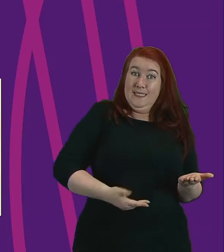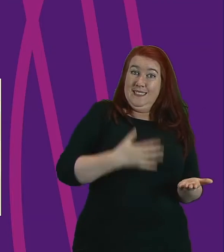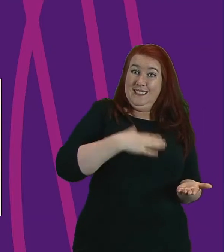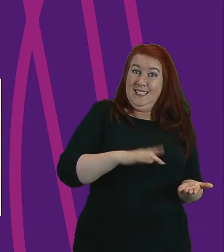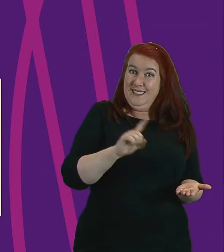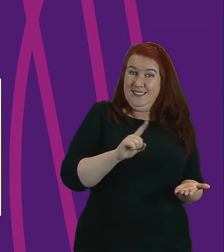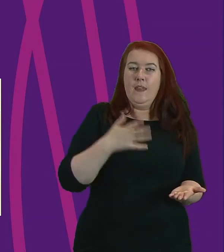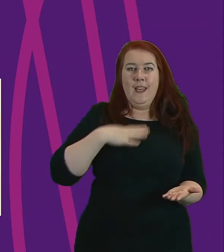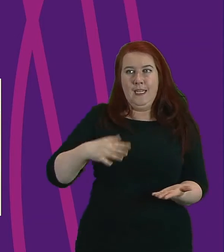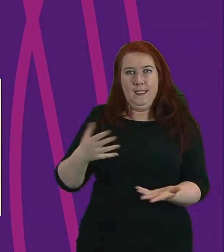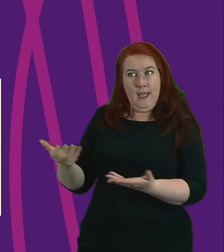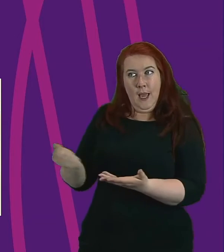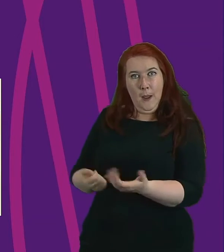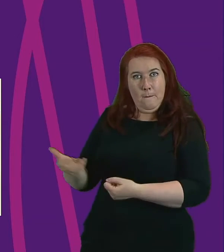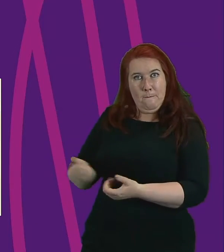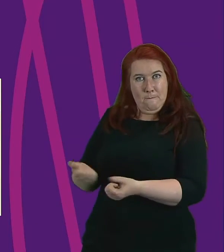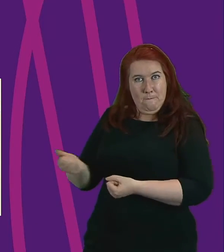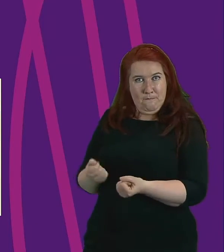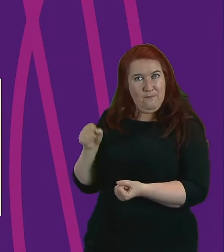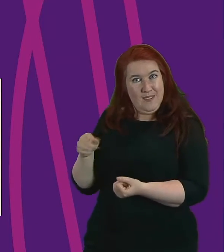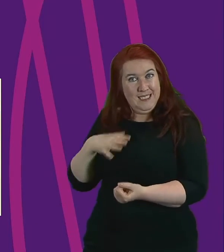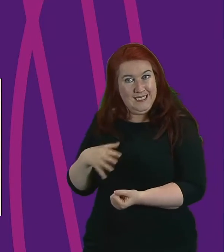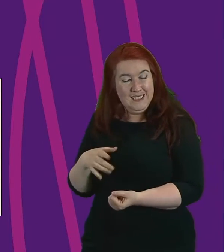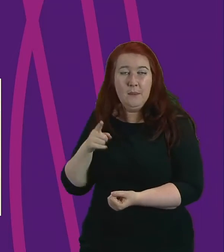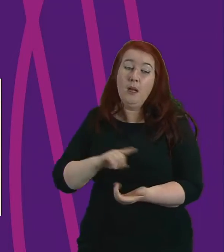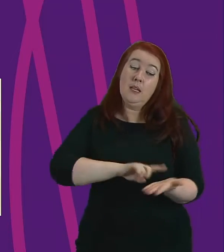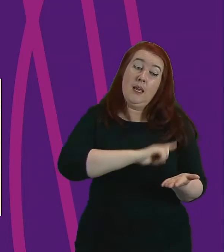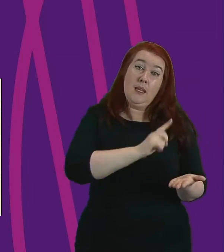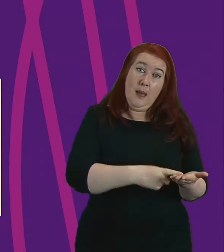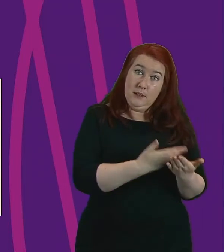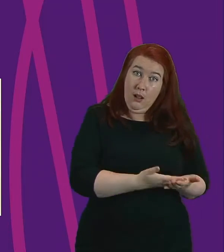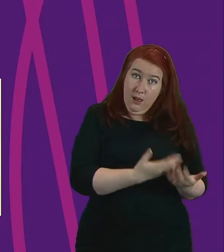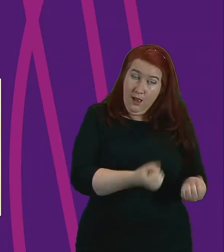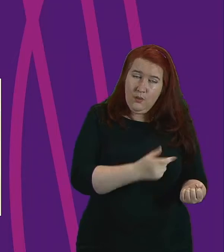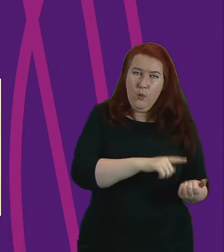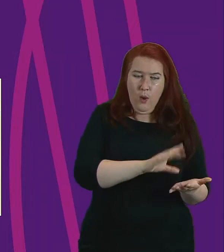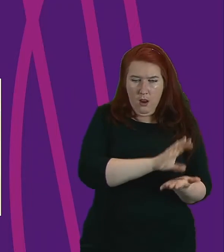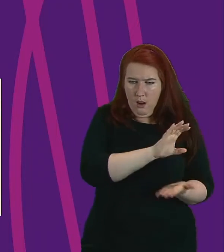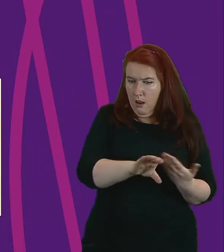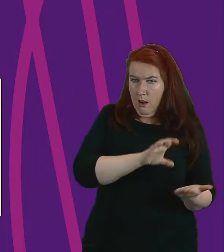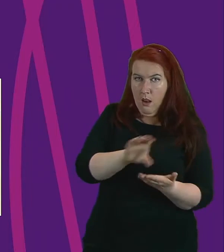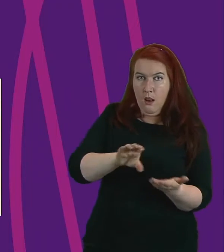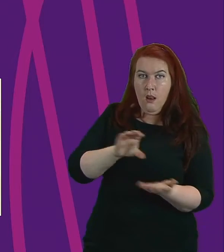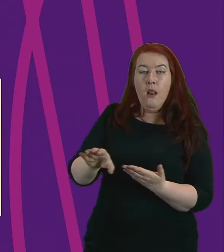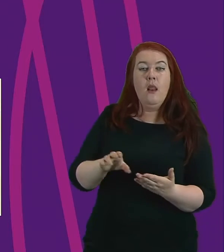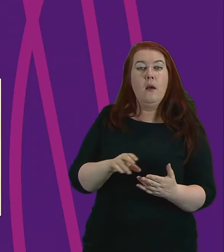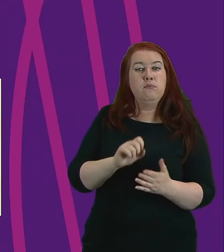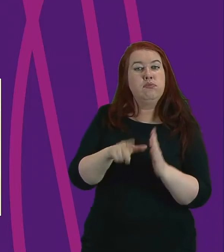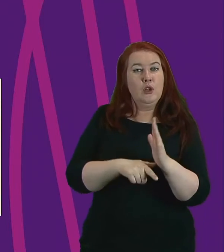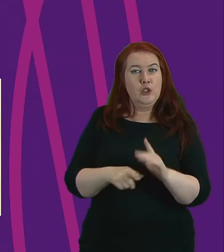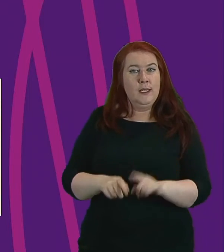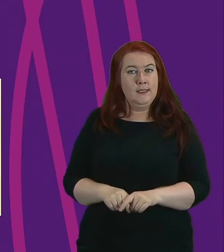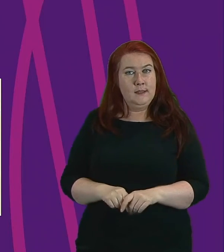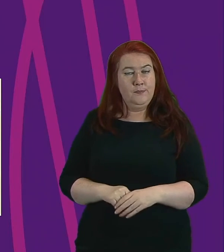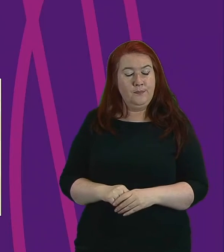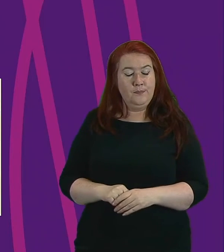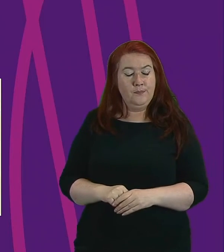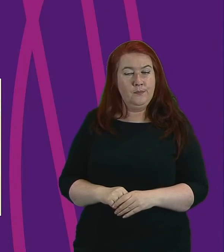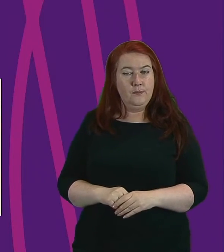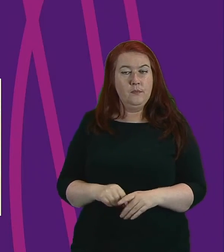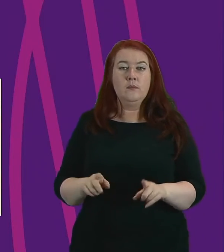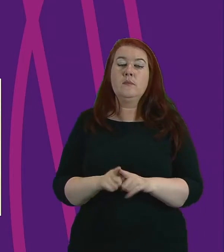it's revenue. But we will use that capital to invest in projects, as Fiona Hislop said. And some have